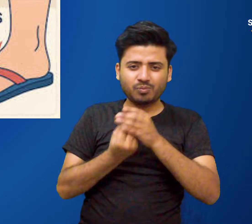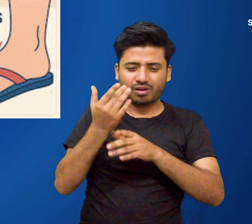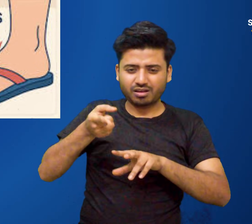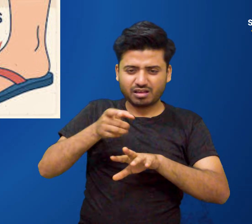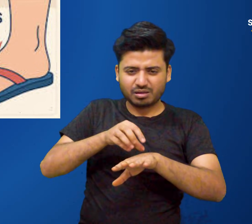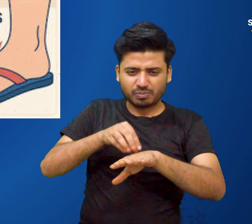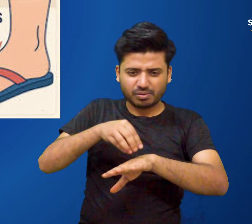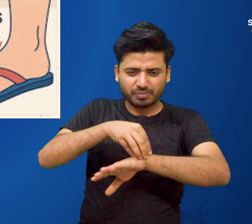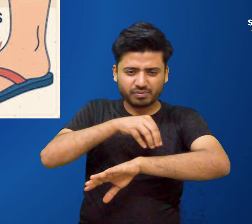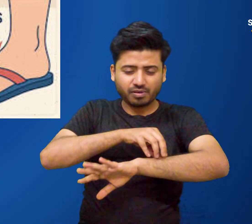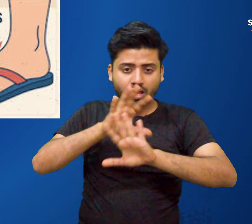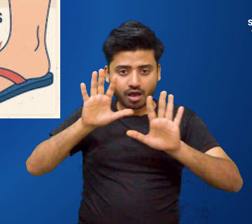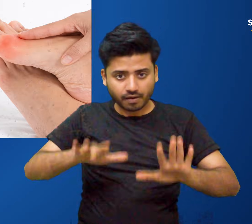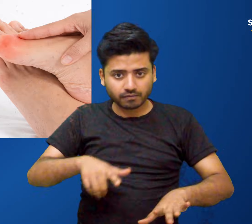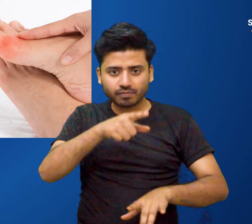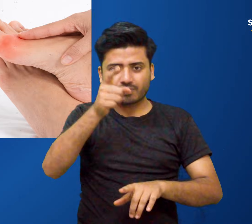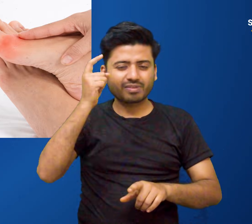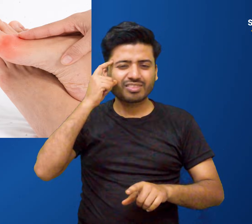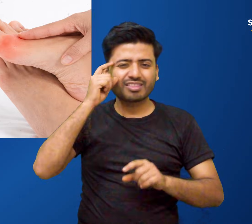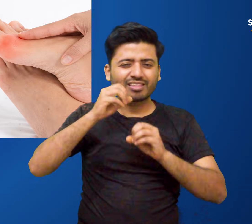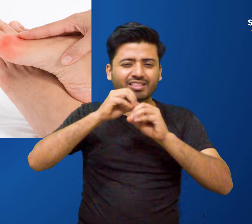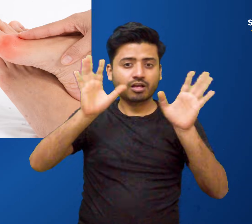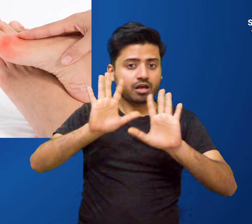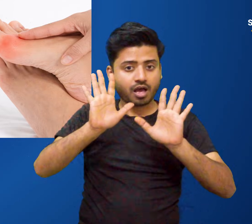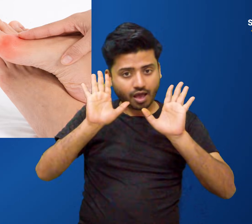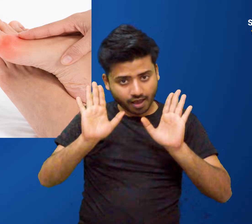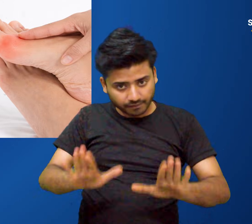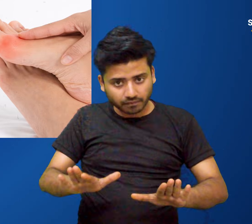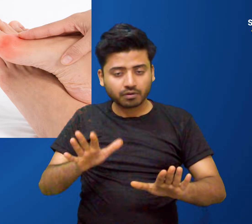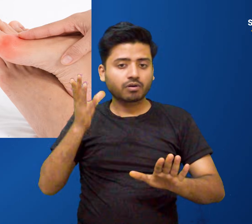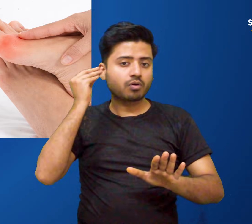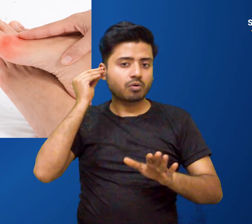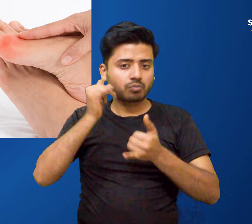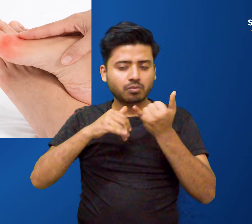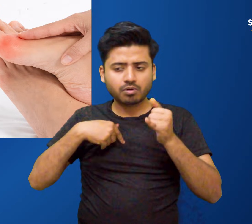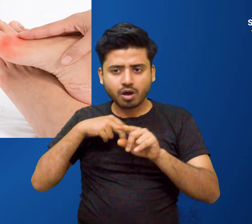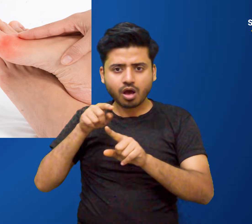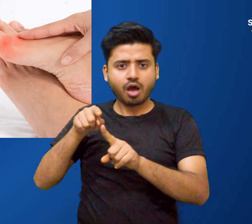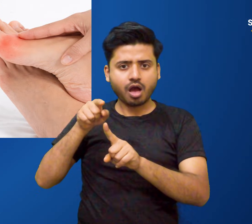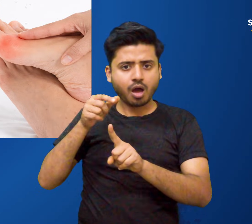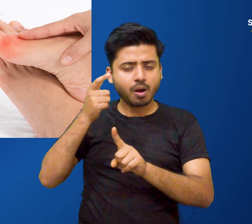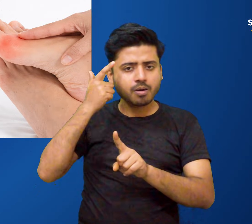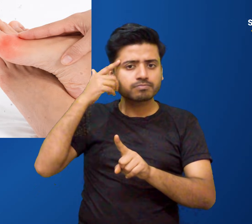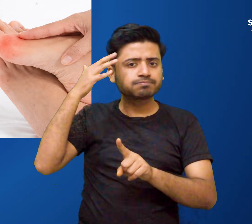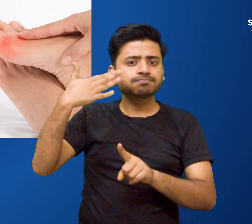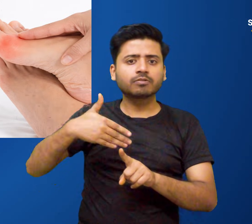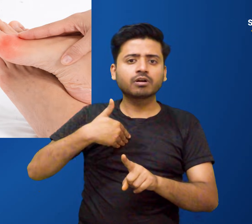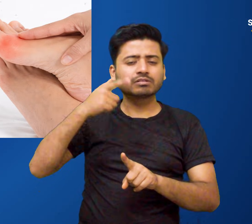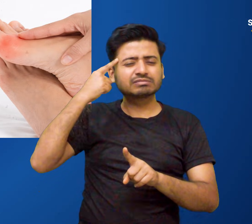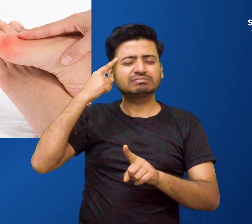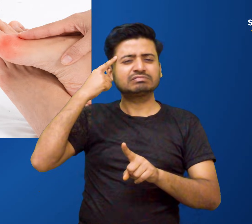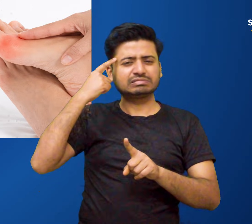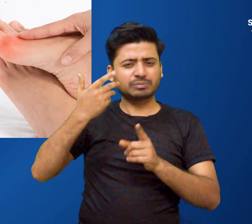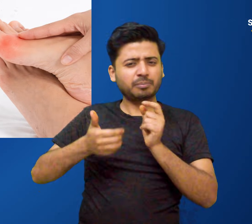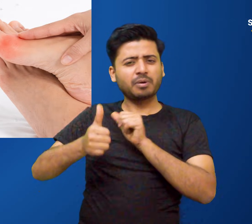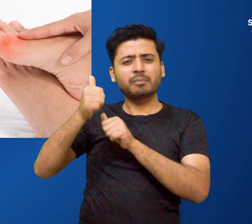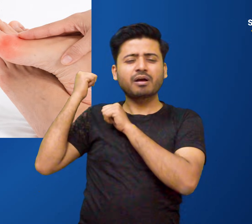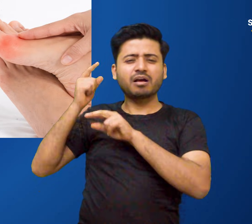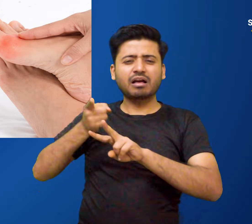and friction. The Y-shaped strap often rubs against the skin between your toes, leading to painful blisters that can become infected